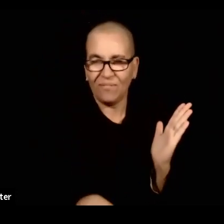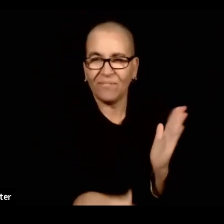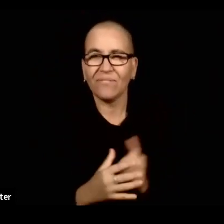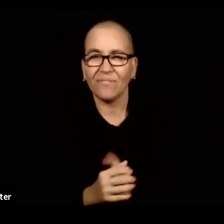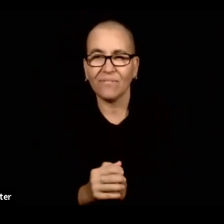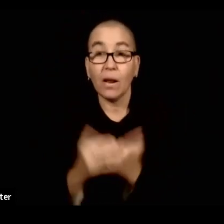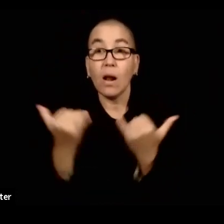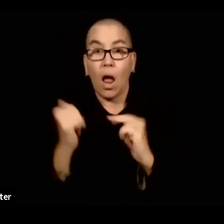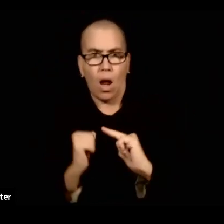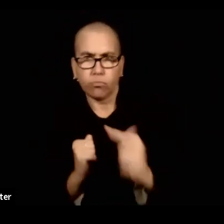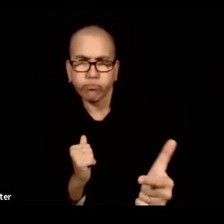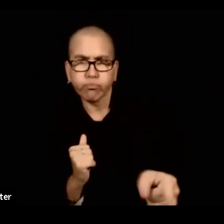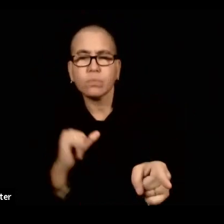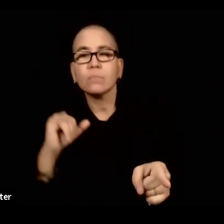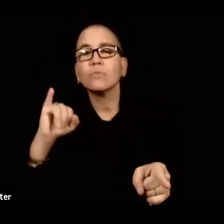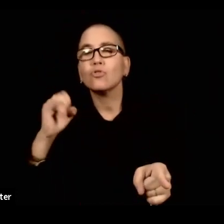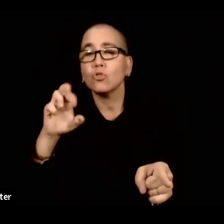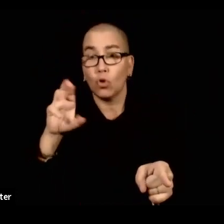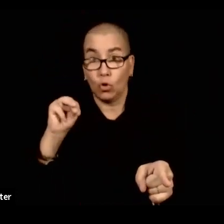Tribune. You are now live.